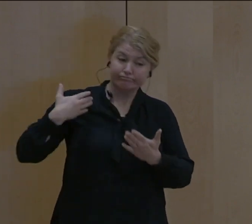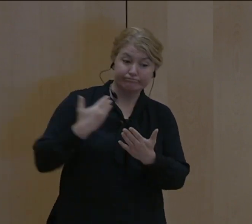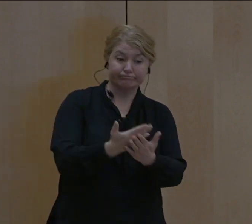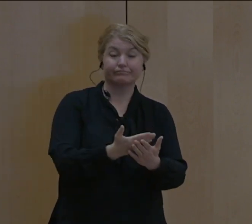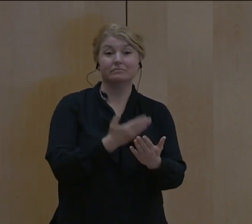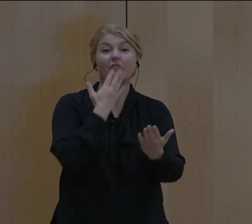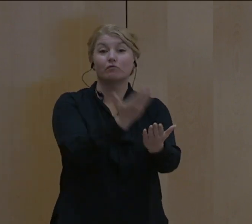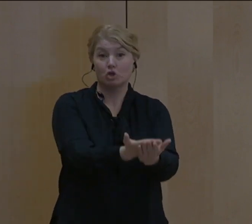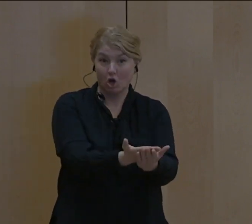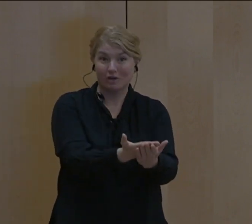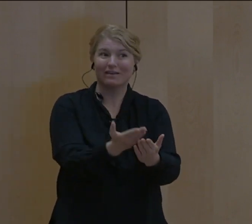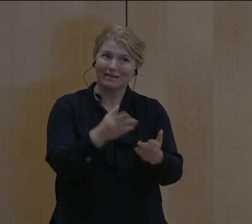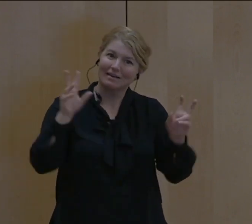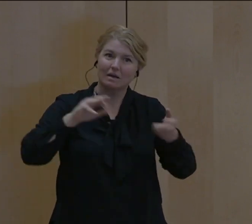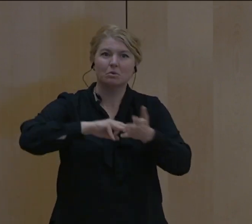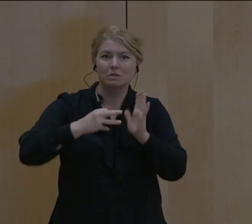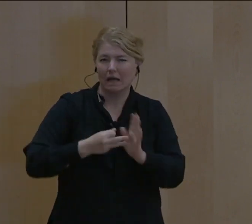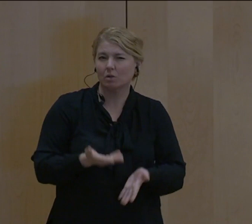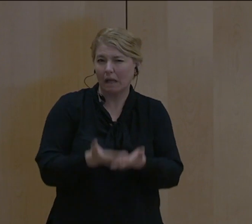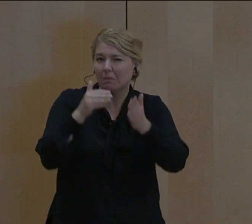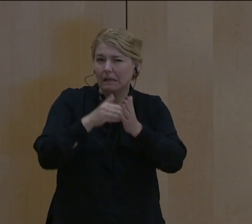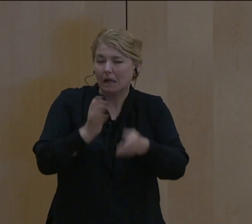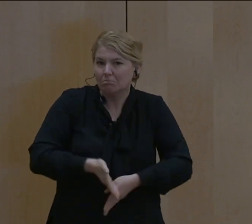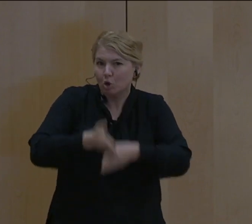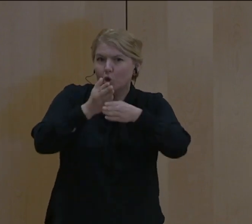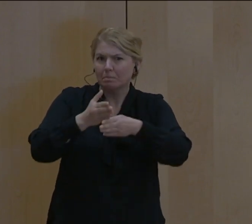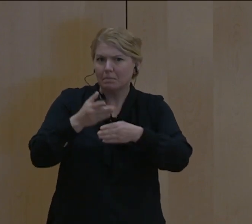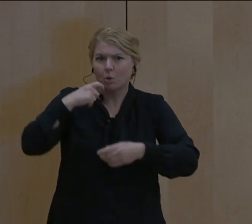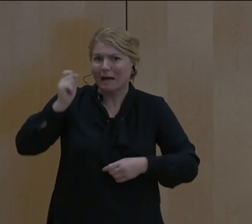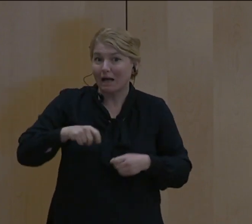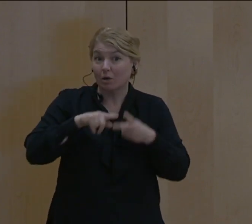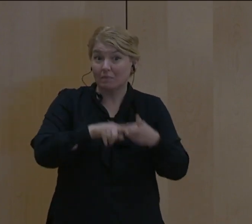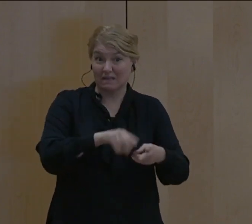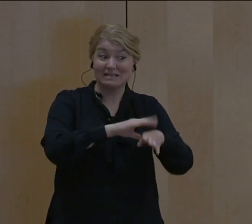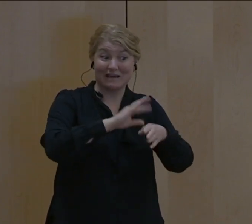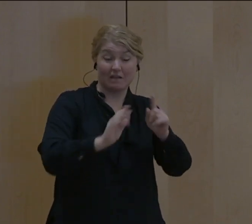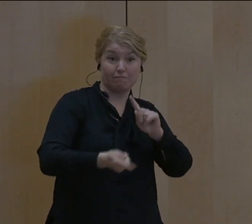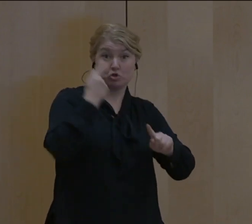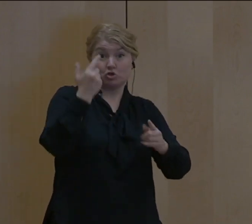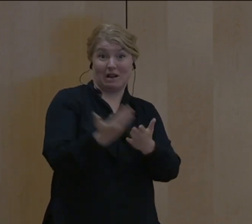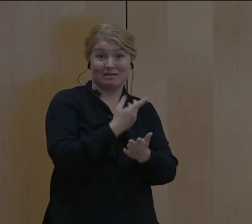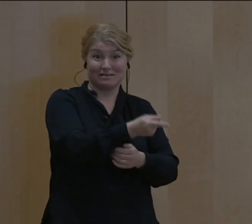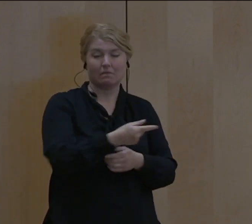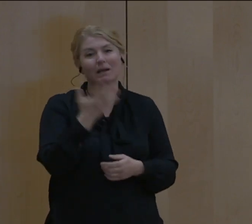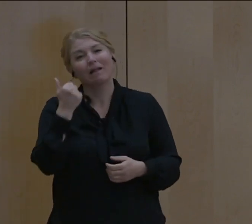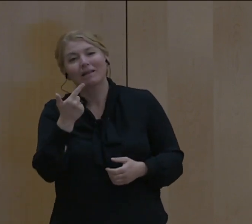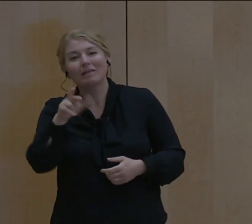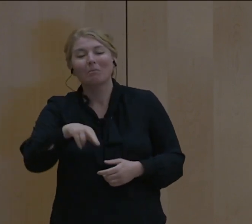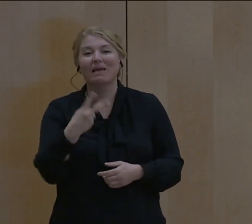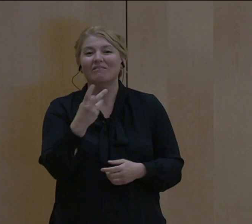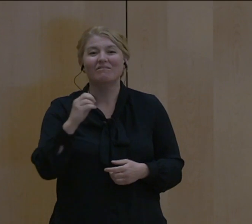city or sector to restore the city or the sector. And I'm sure that your technology, your business,